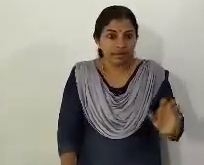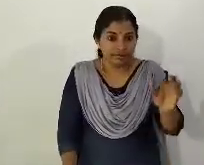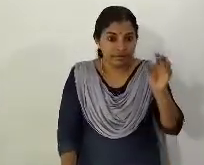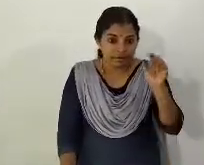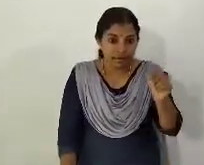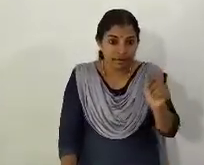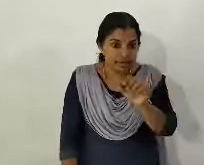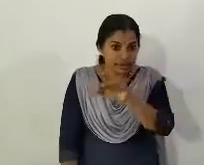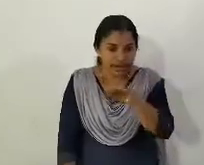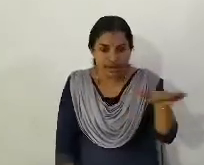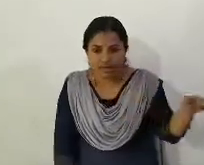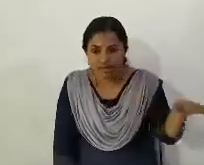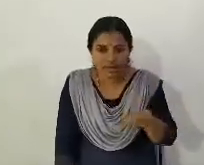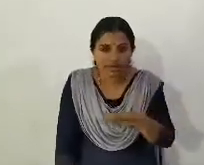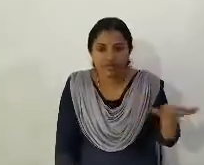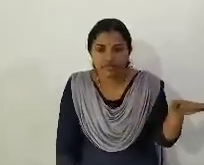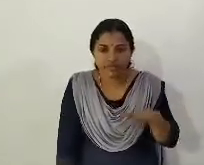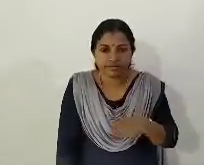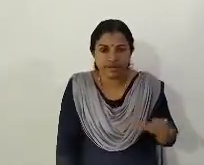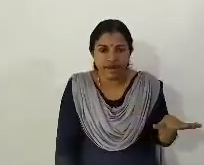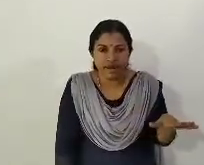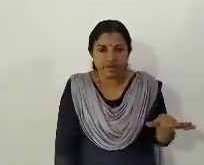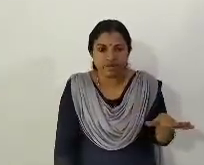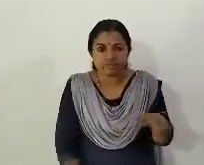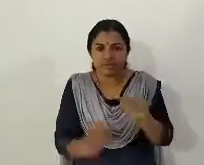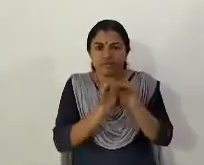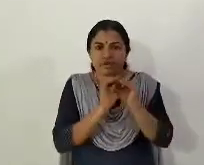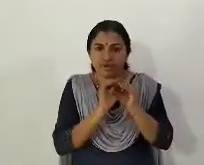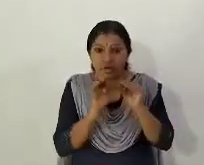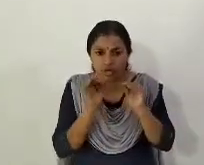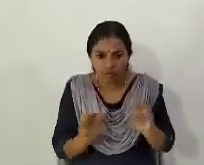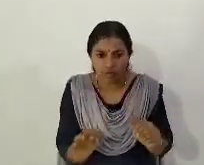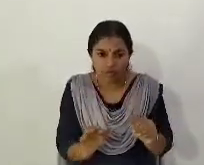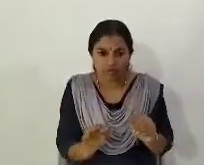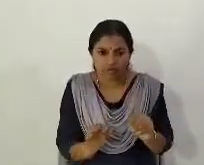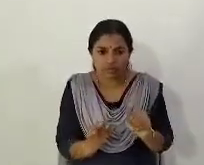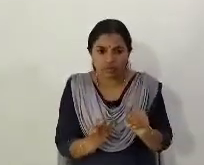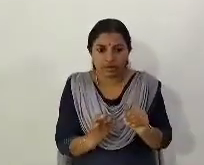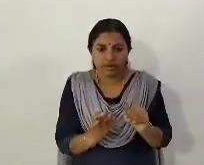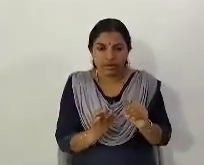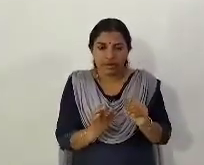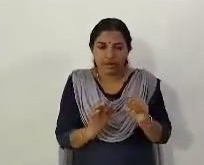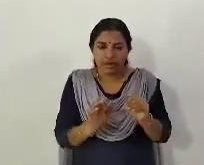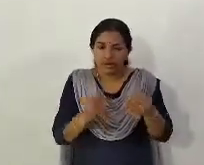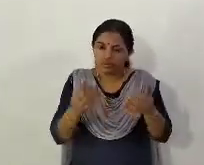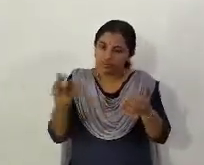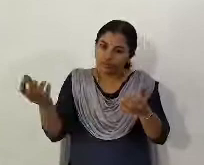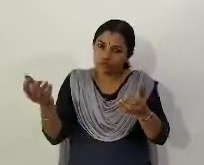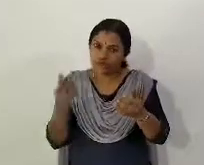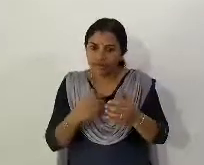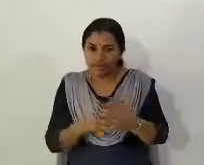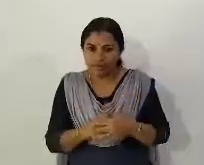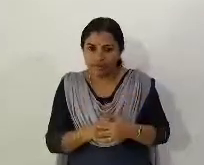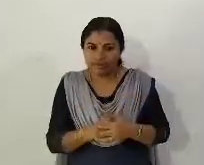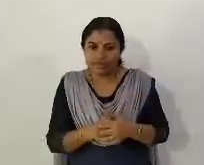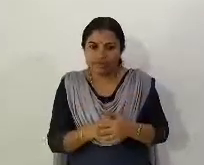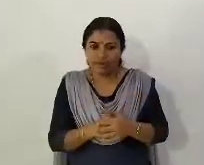we said the clarity will sustain, means it will not lose. Zoom the image.